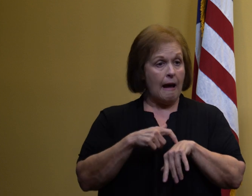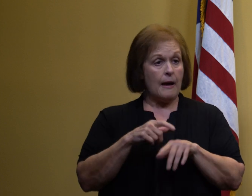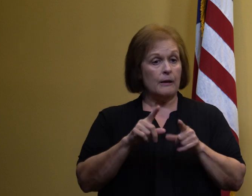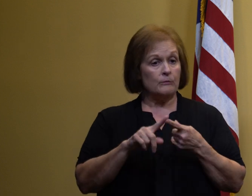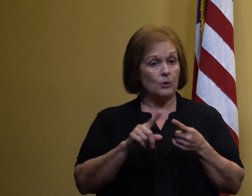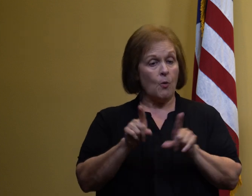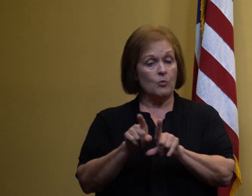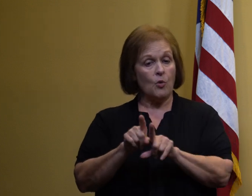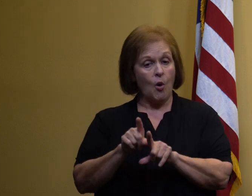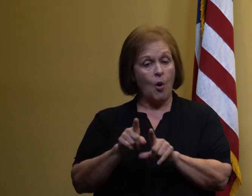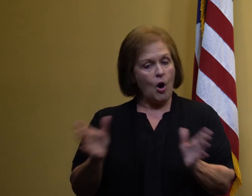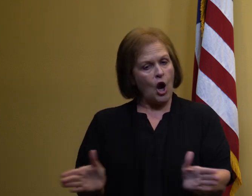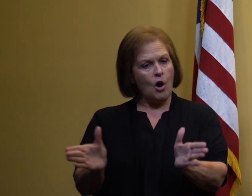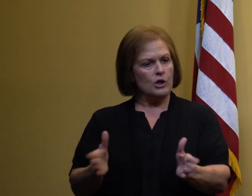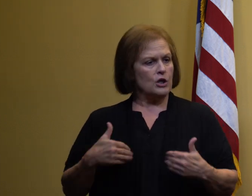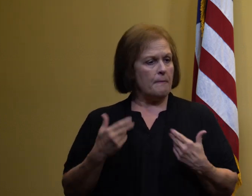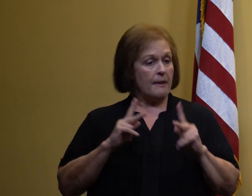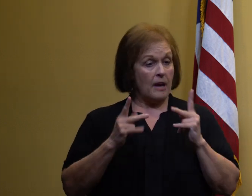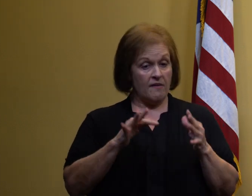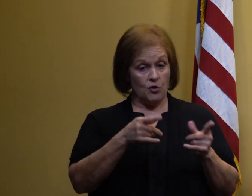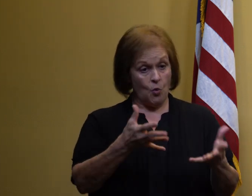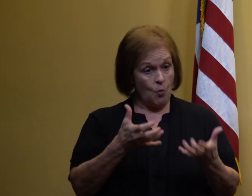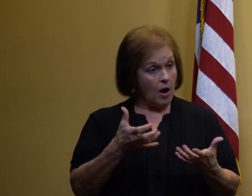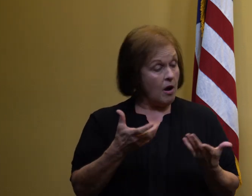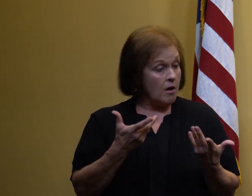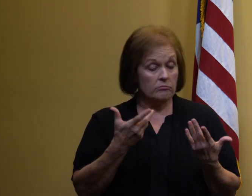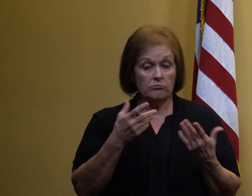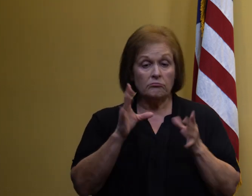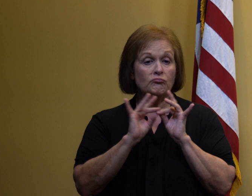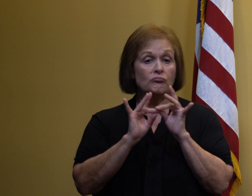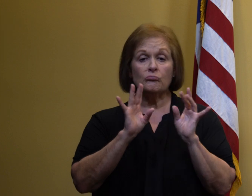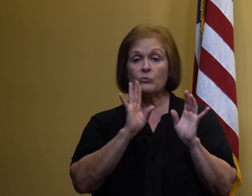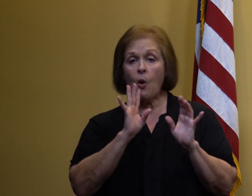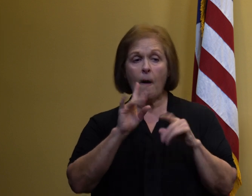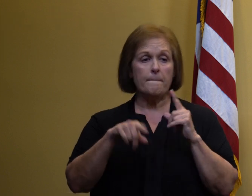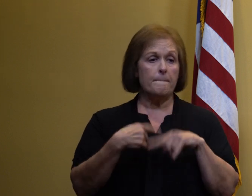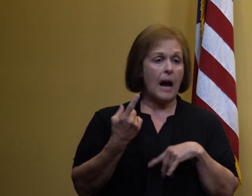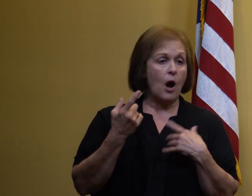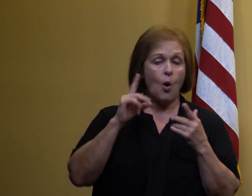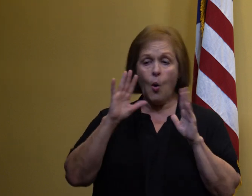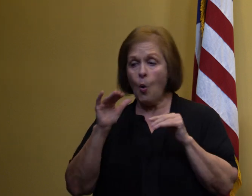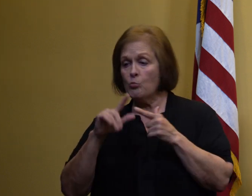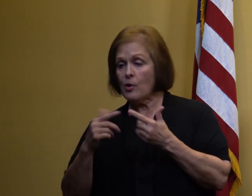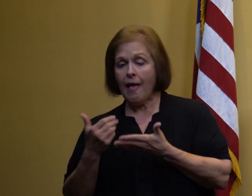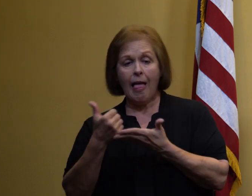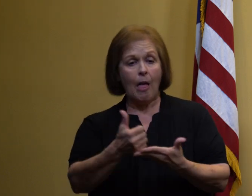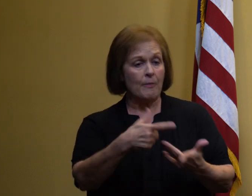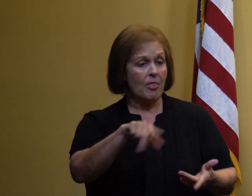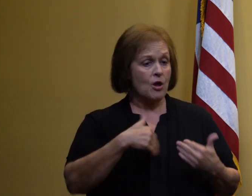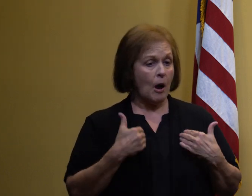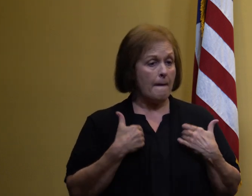also encourage our young people. If you want to go out, share a few words of hope to uplift our young people, this